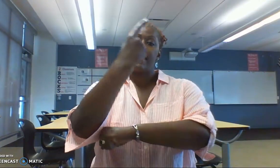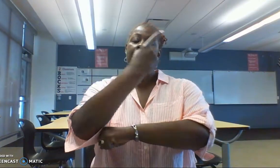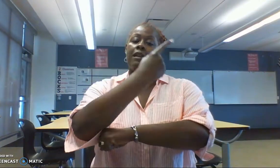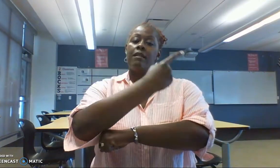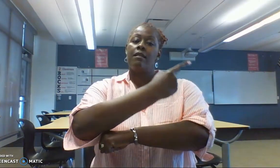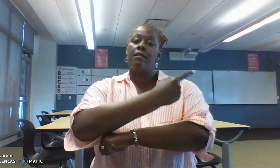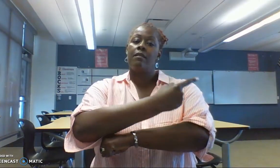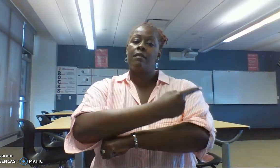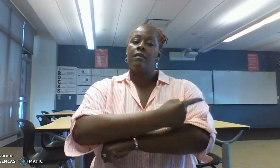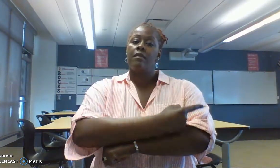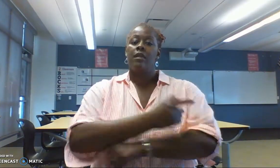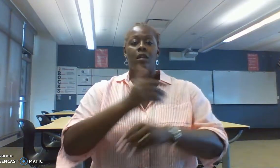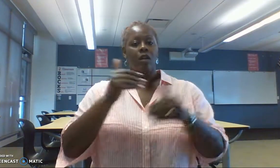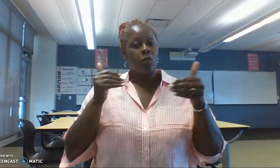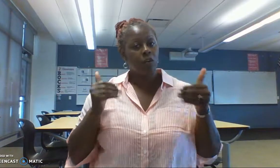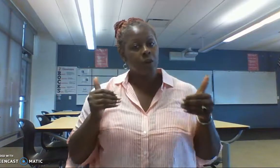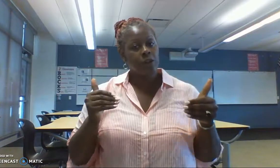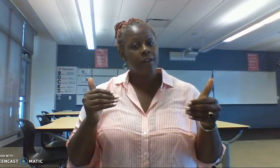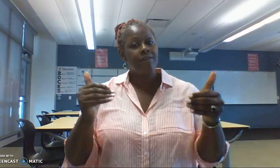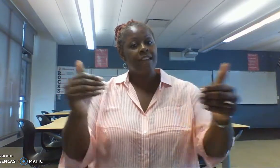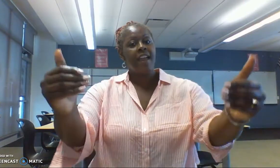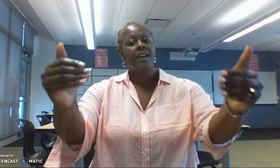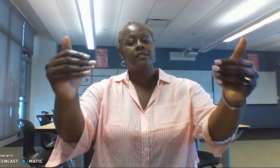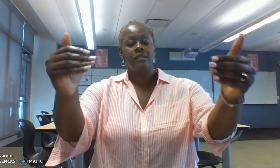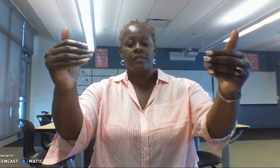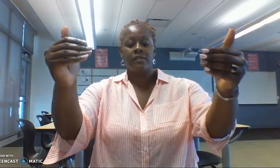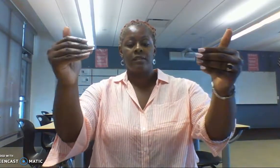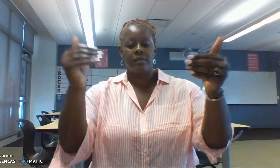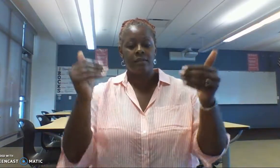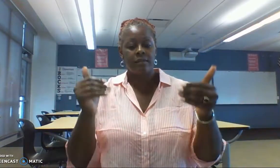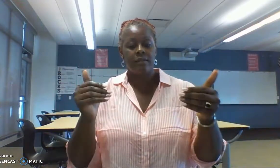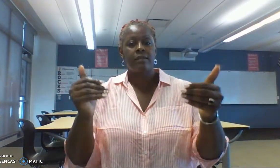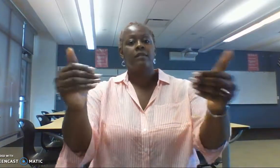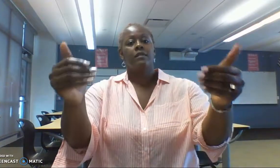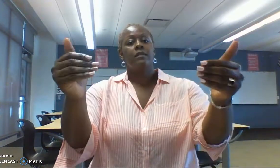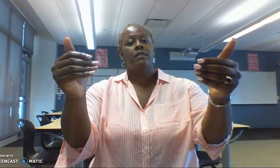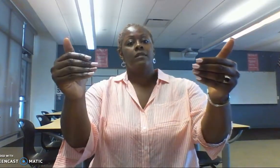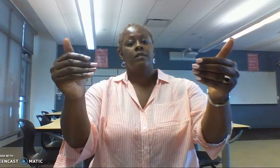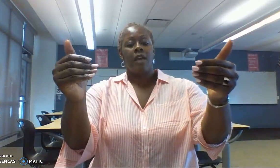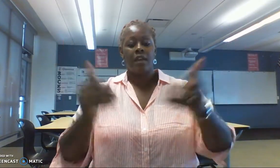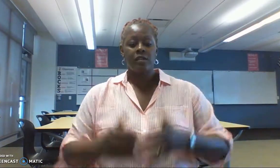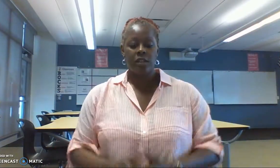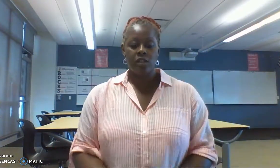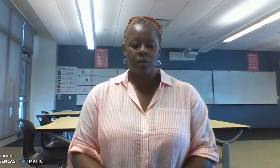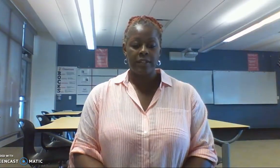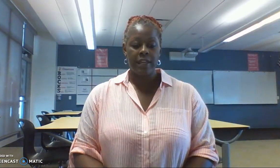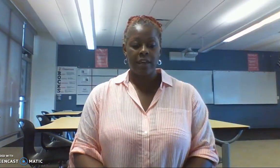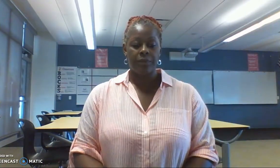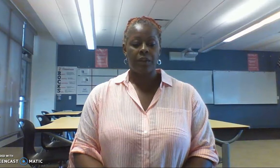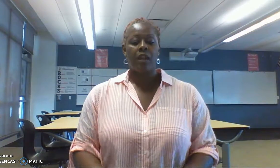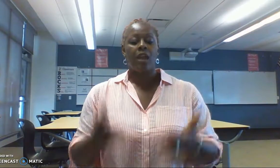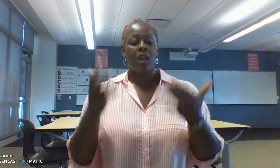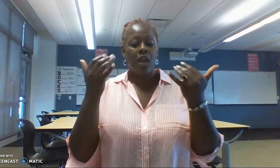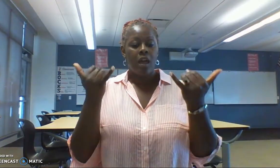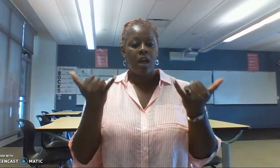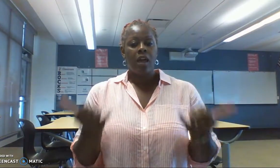day. We're going to advance. Okay, so let's slow it down.